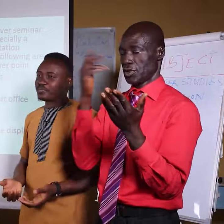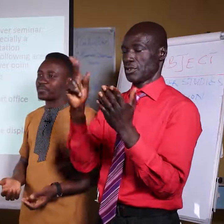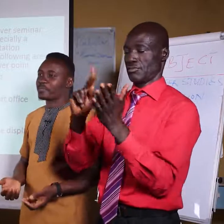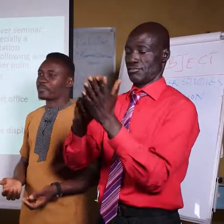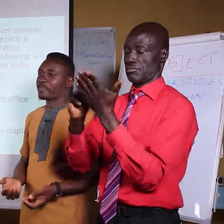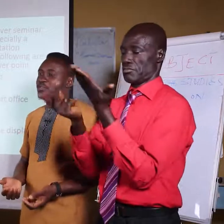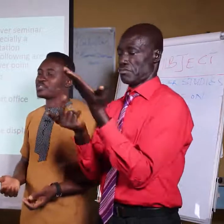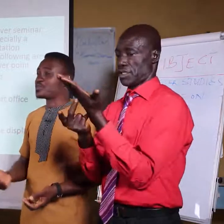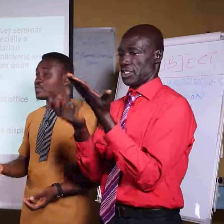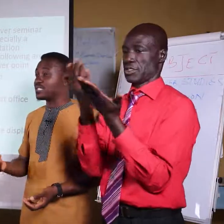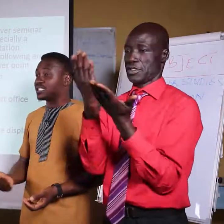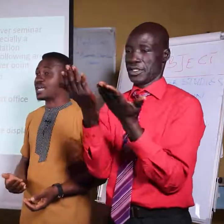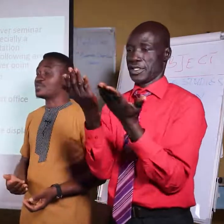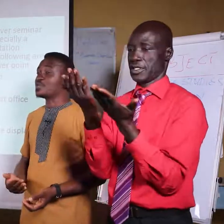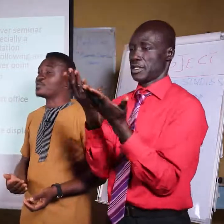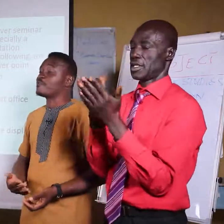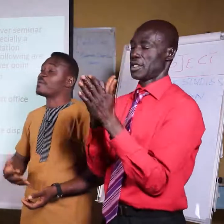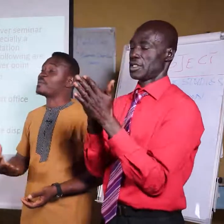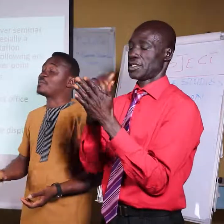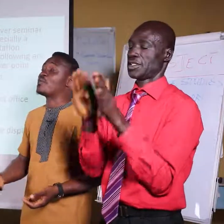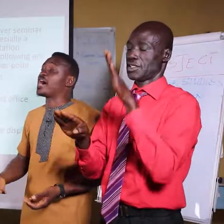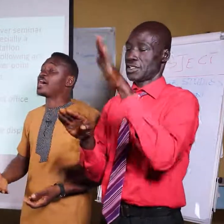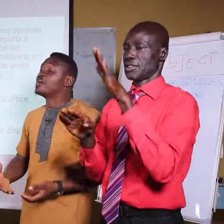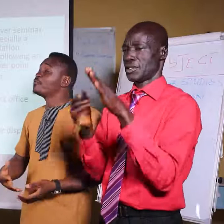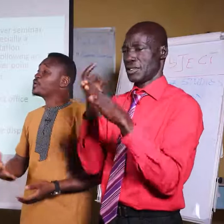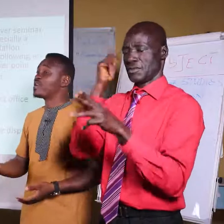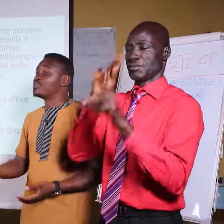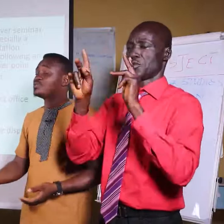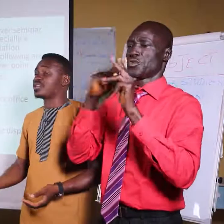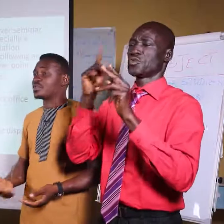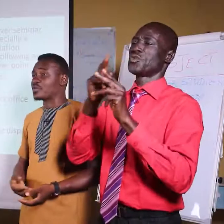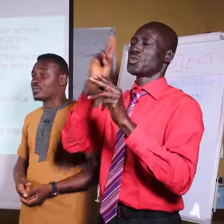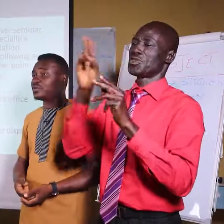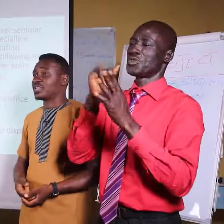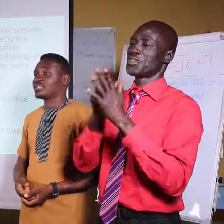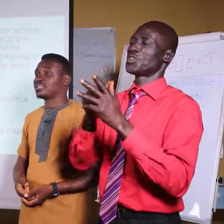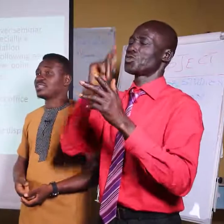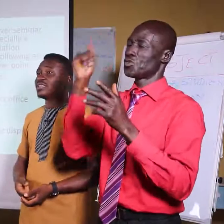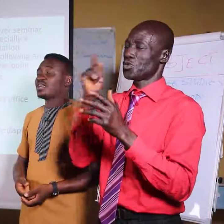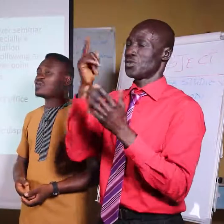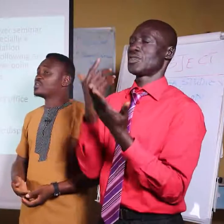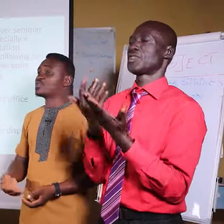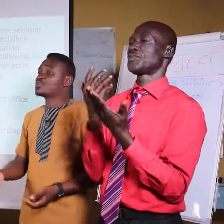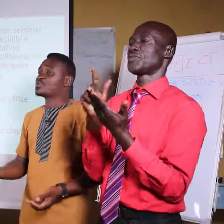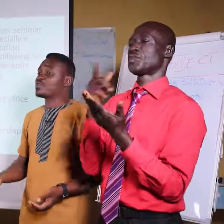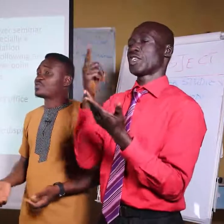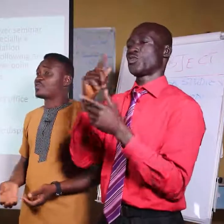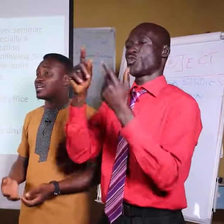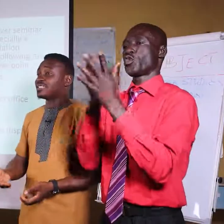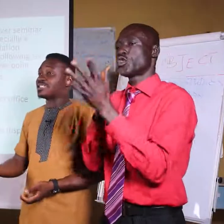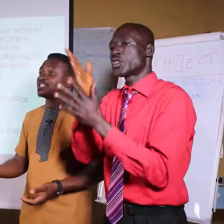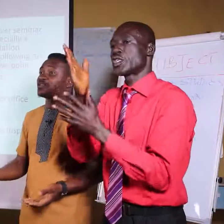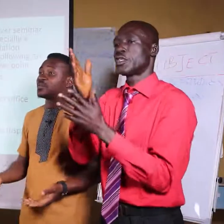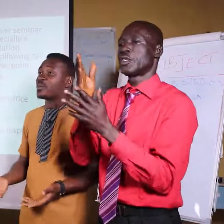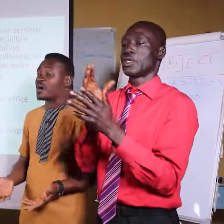Open. So this is what the steps you go. But for people who are frequent users of computers, you can just go straight forward